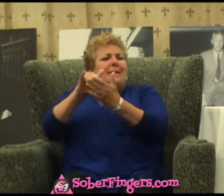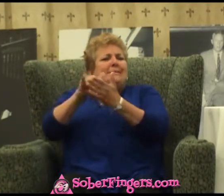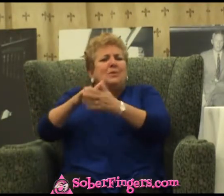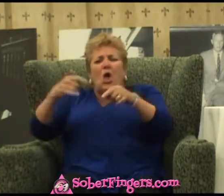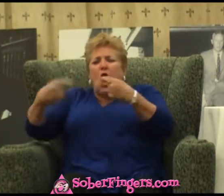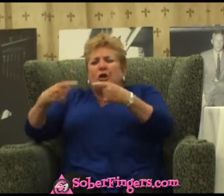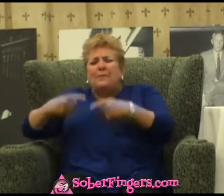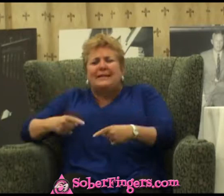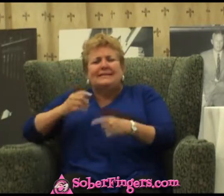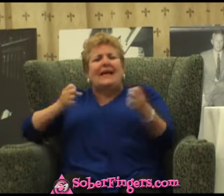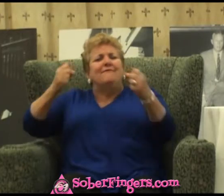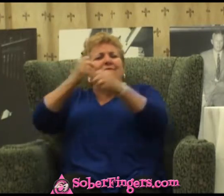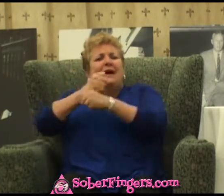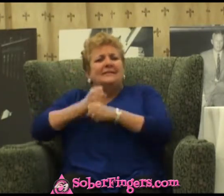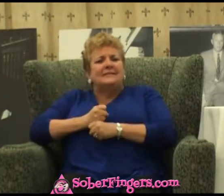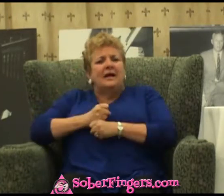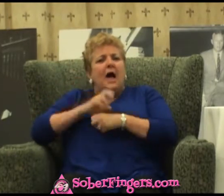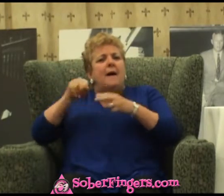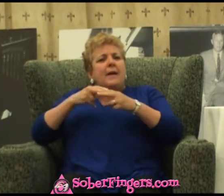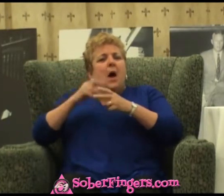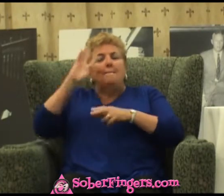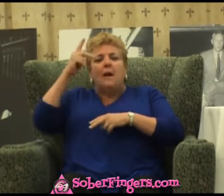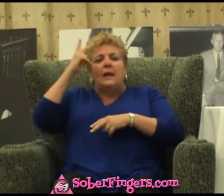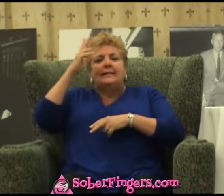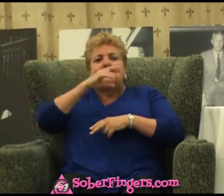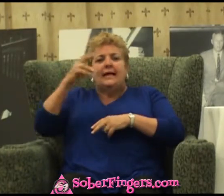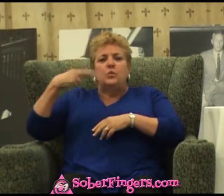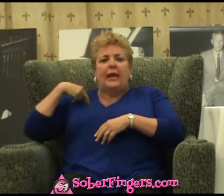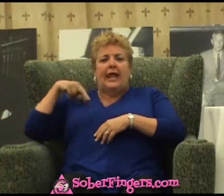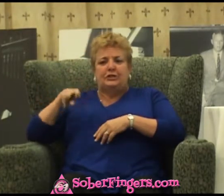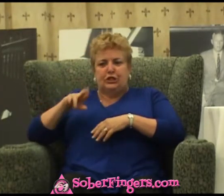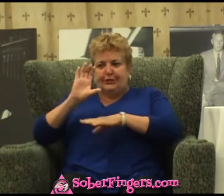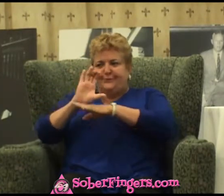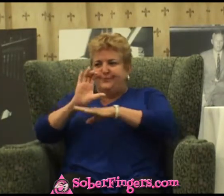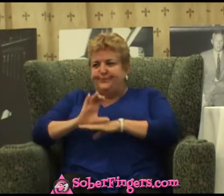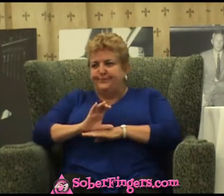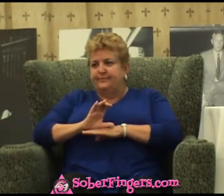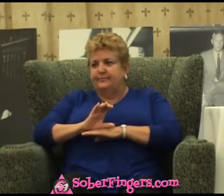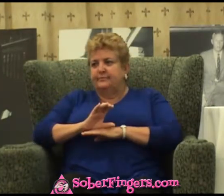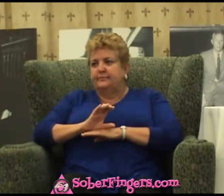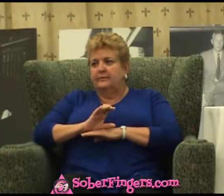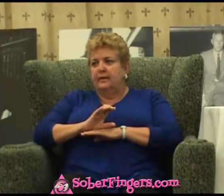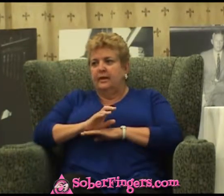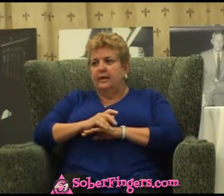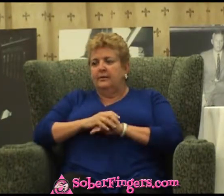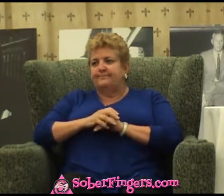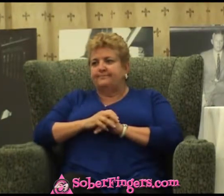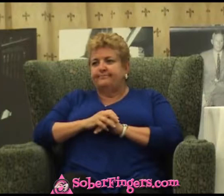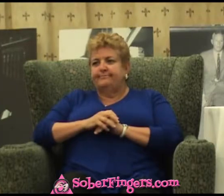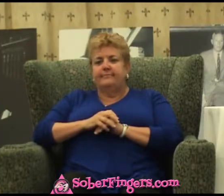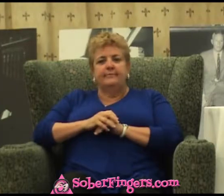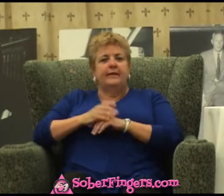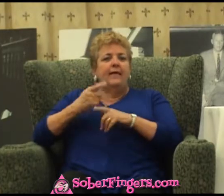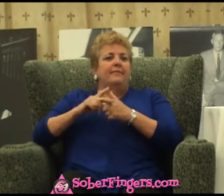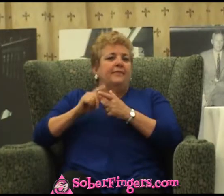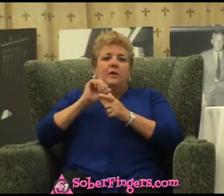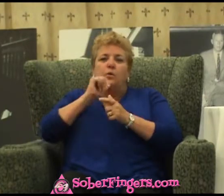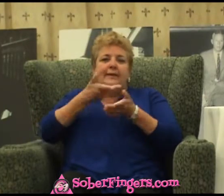over politics and religion. And be dragged off and never be asked back. And I have